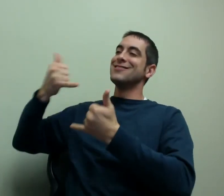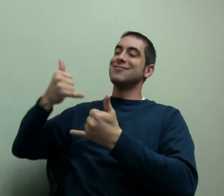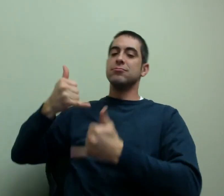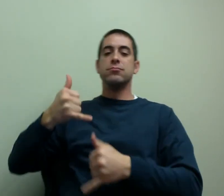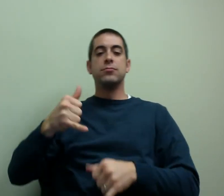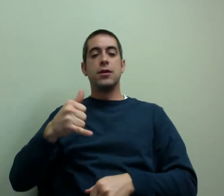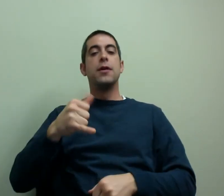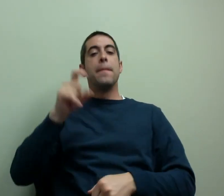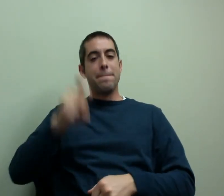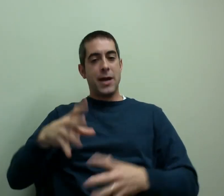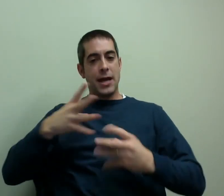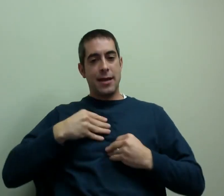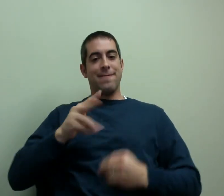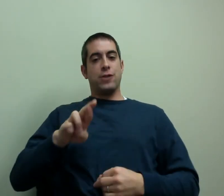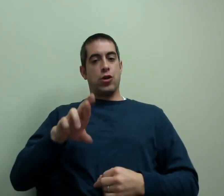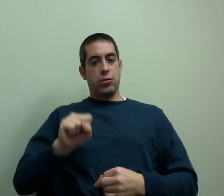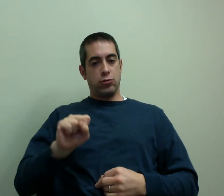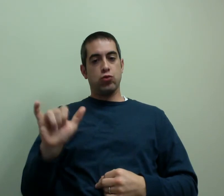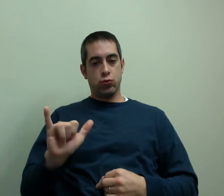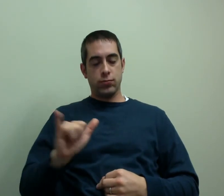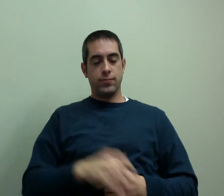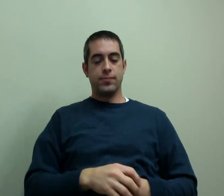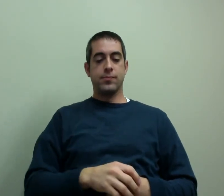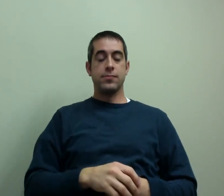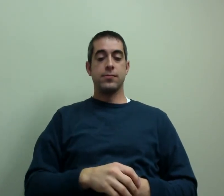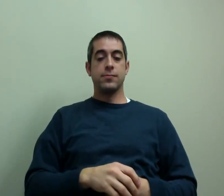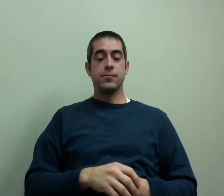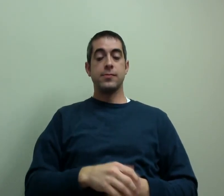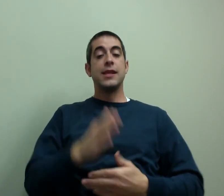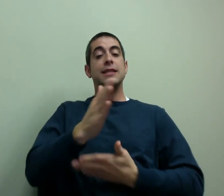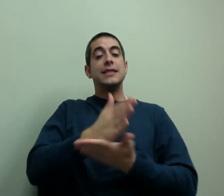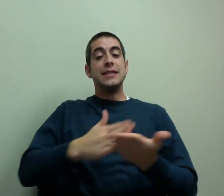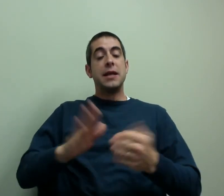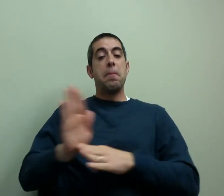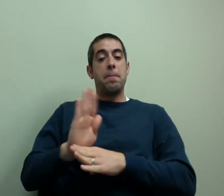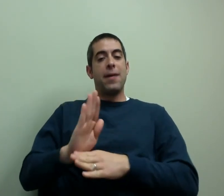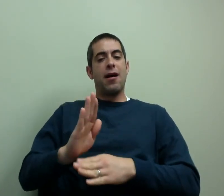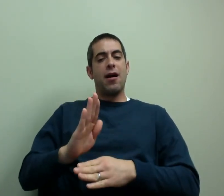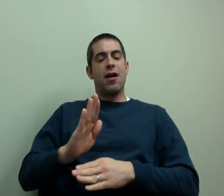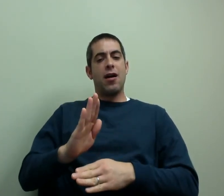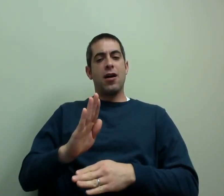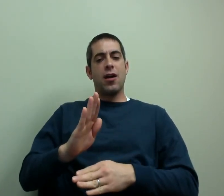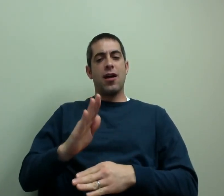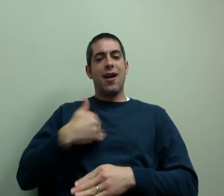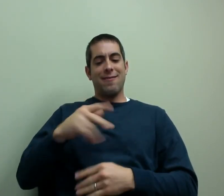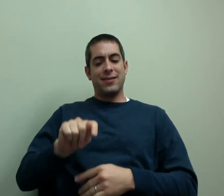There are still many TTY, text telephone lines, listed in the phone book, but most of these don't